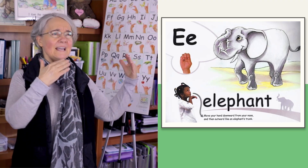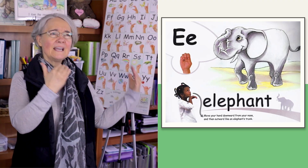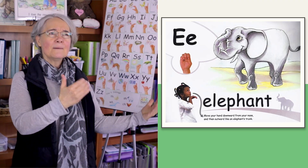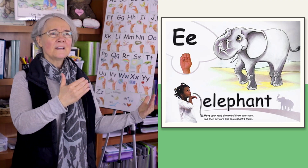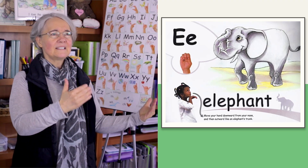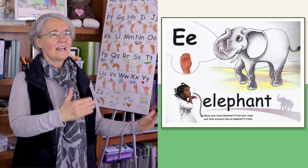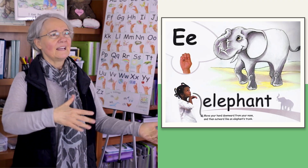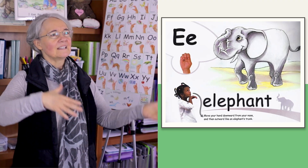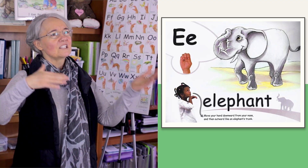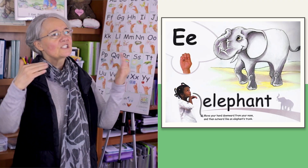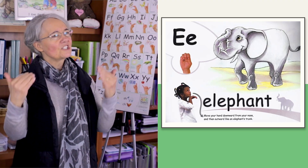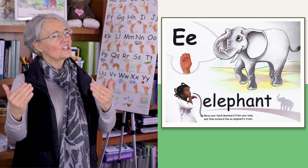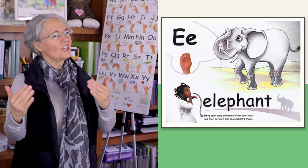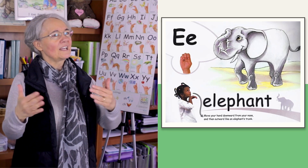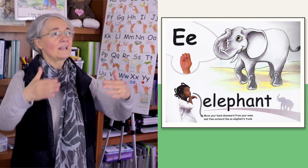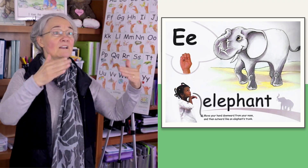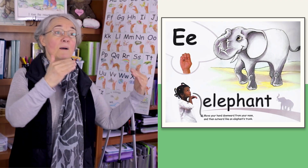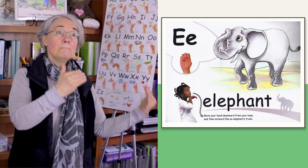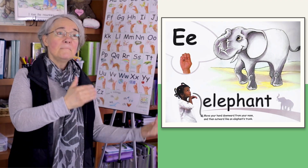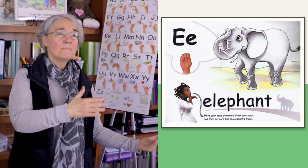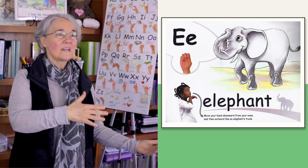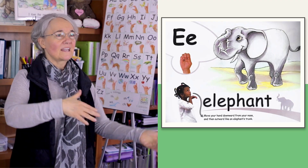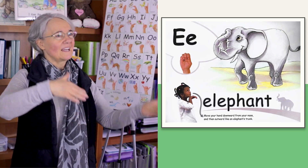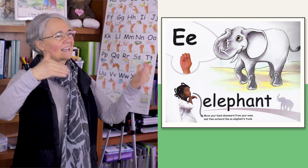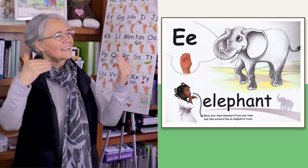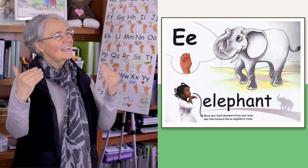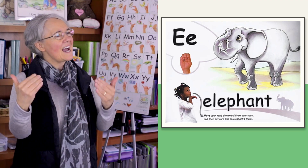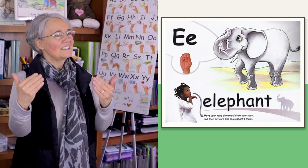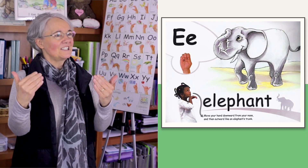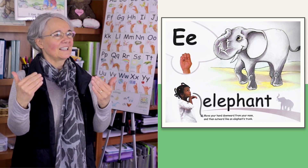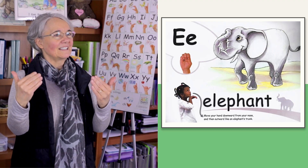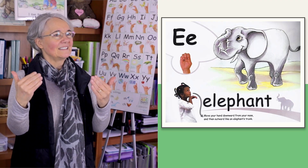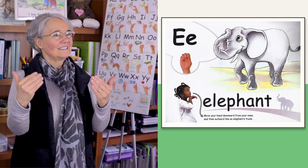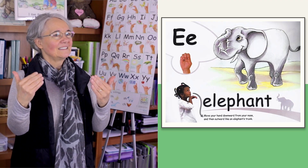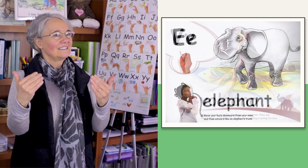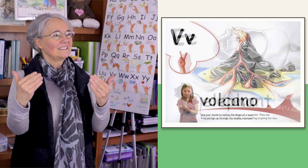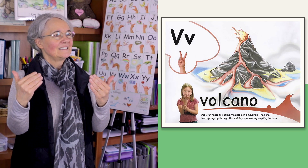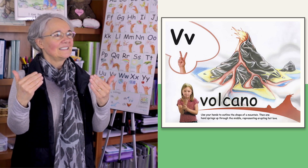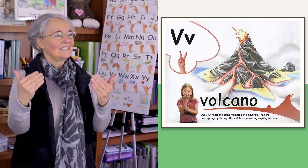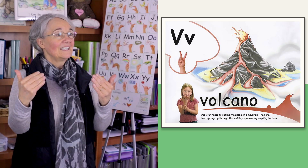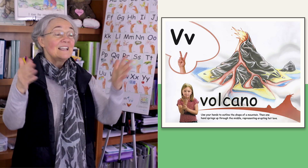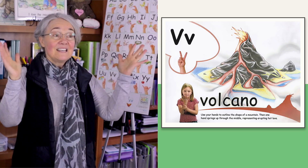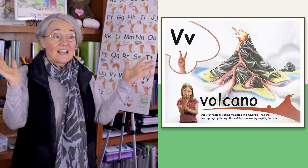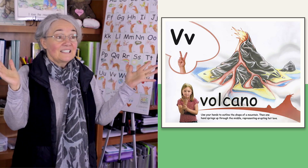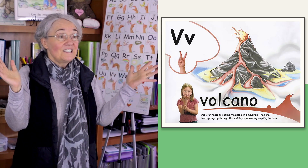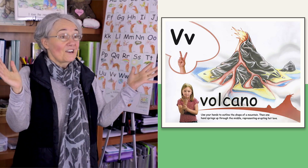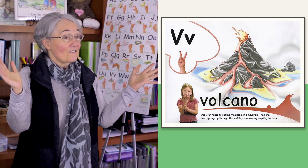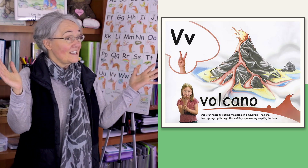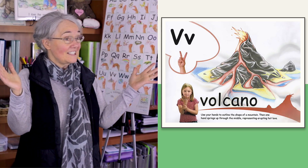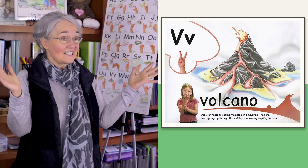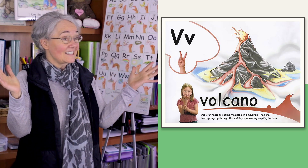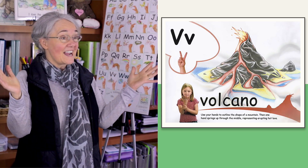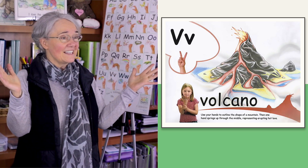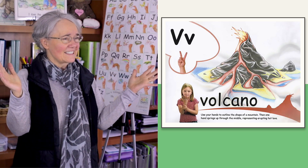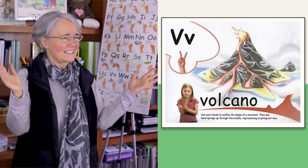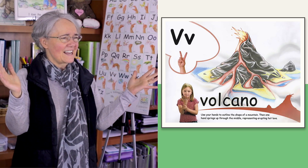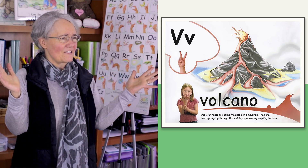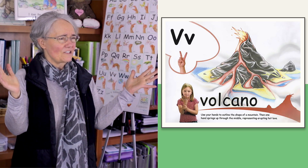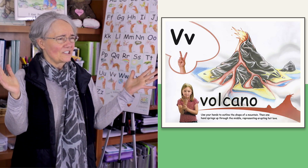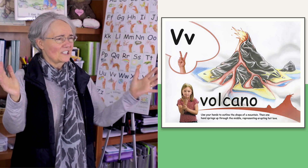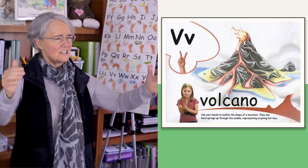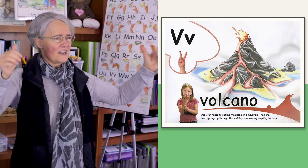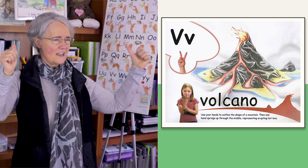verbs, imitate, circling, mimicking, catching. Next generation